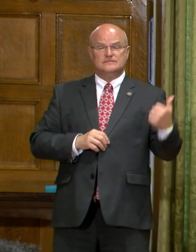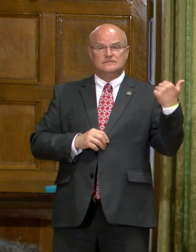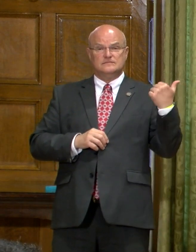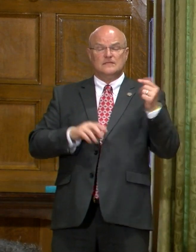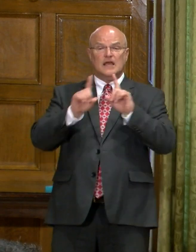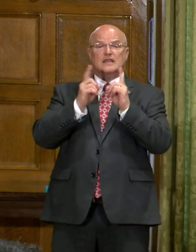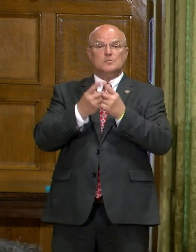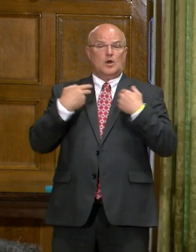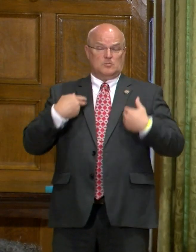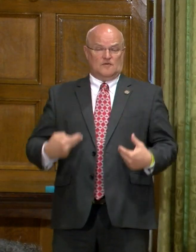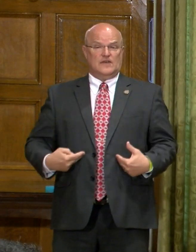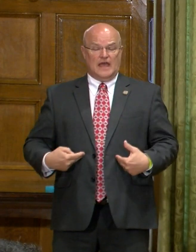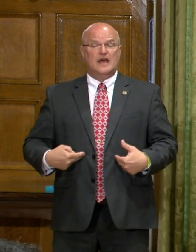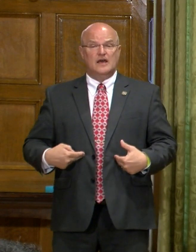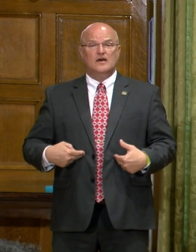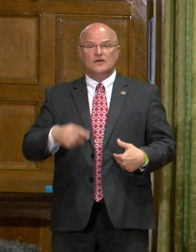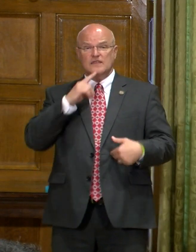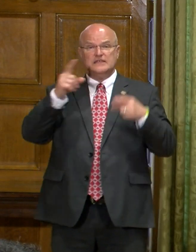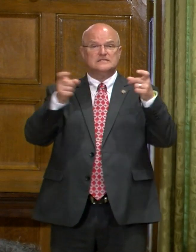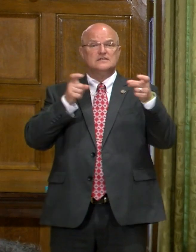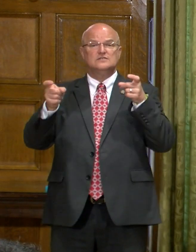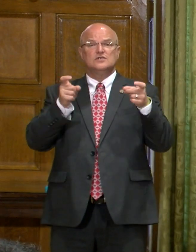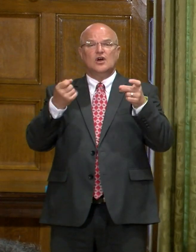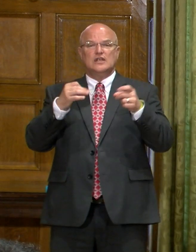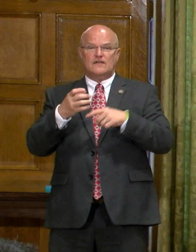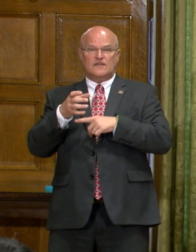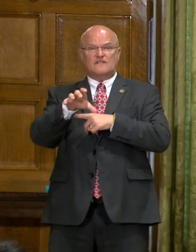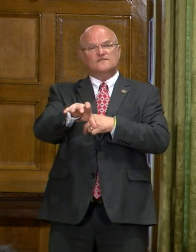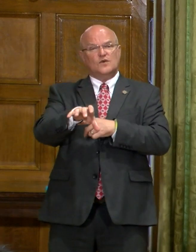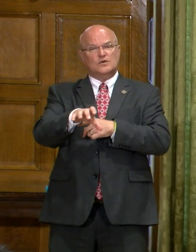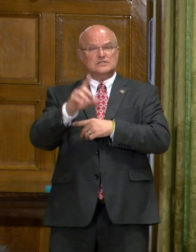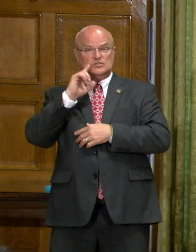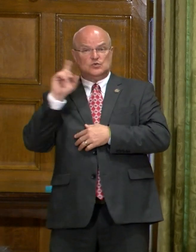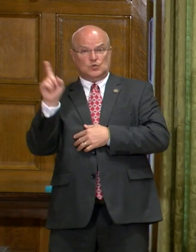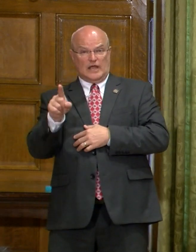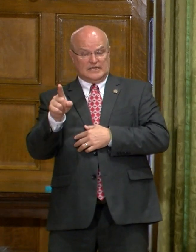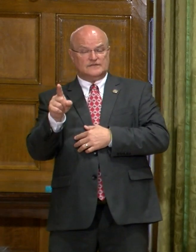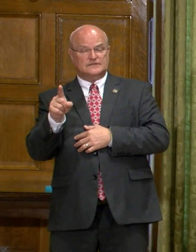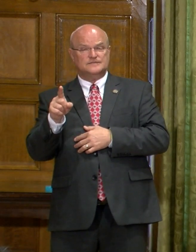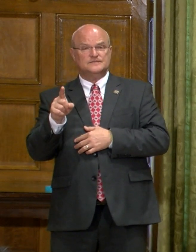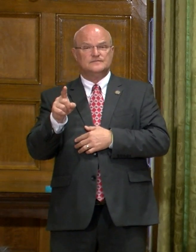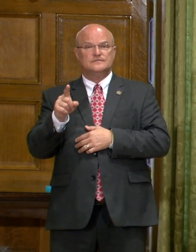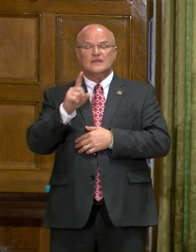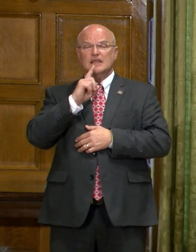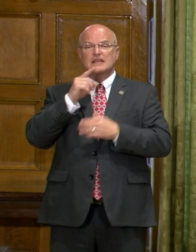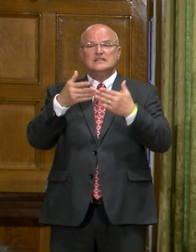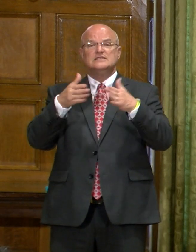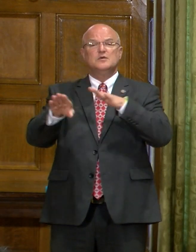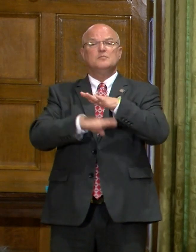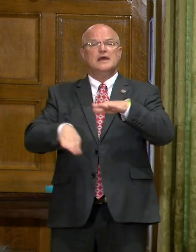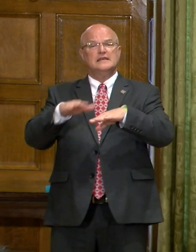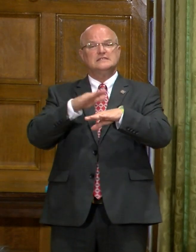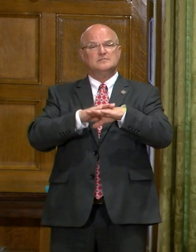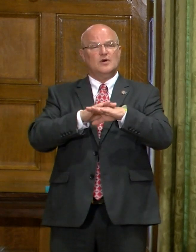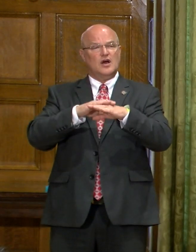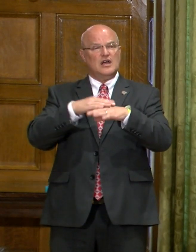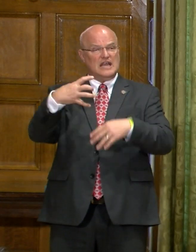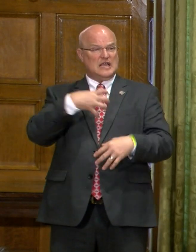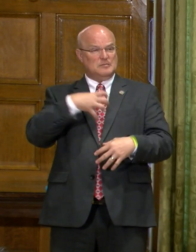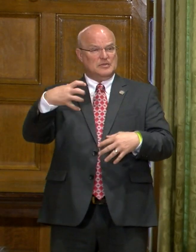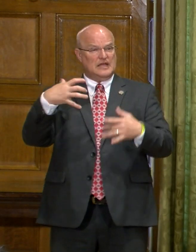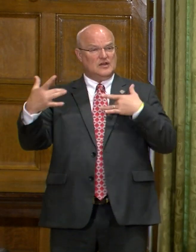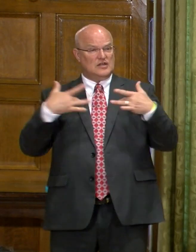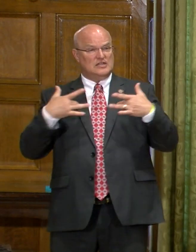Well, the Department of Health is in charge of enforcing directives. It is generally based upon a complaint